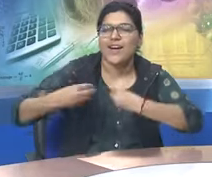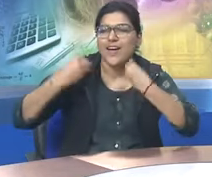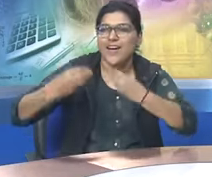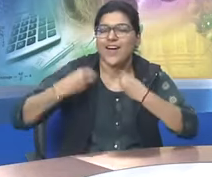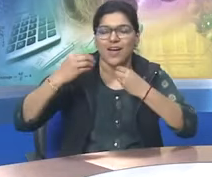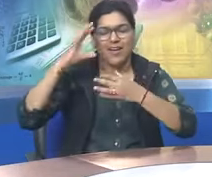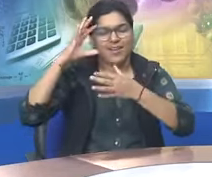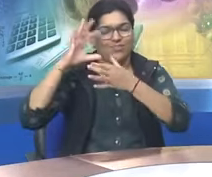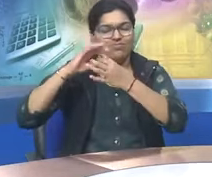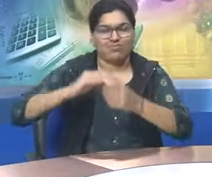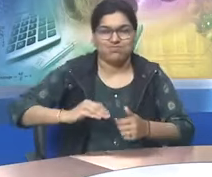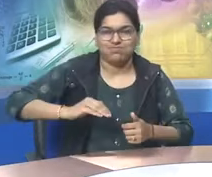and